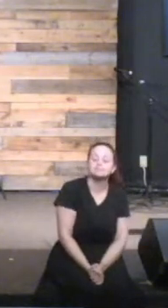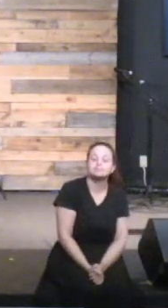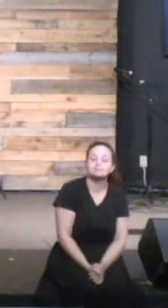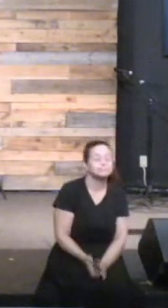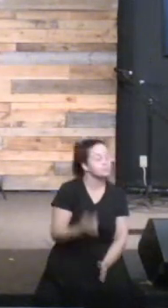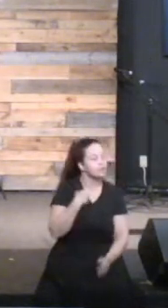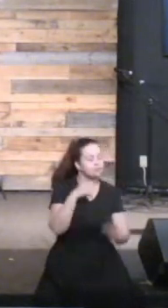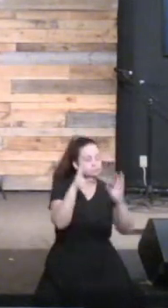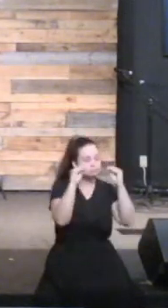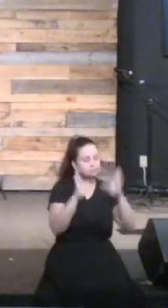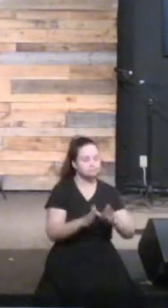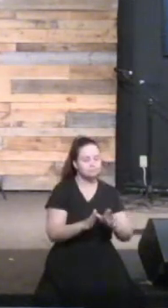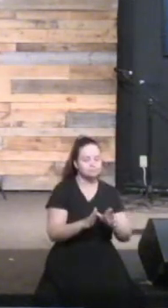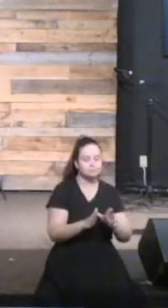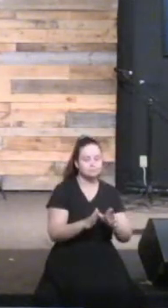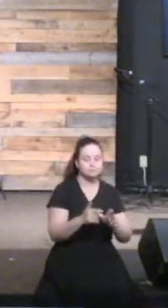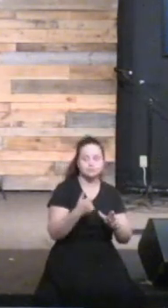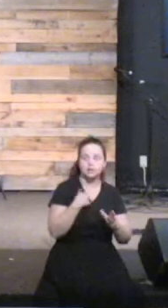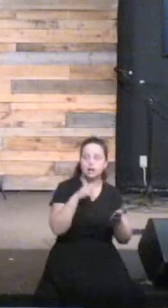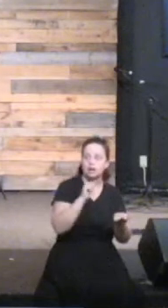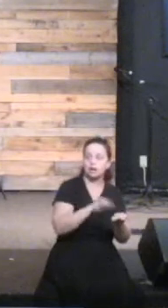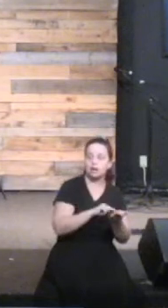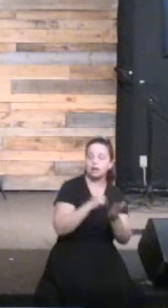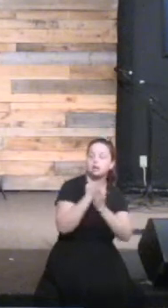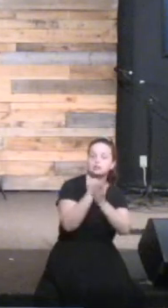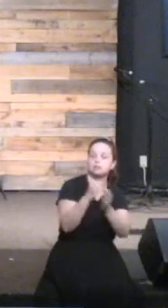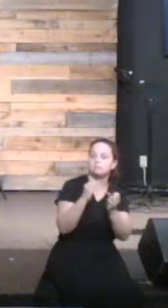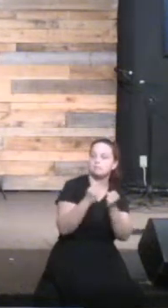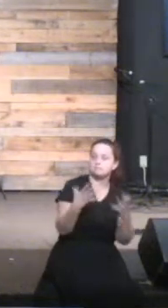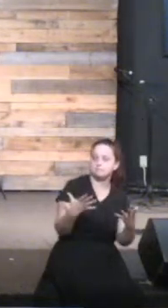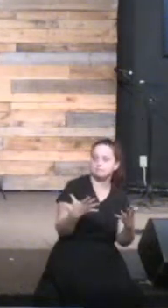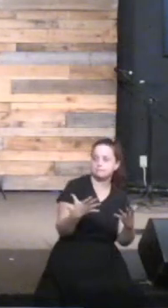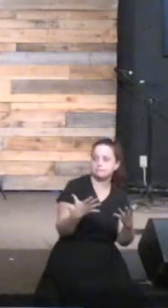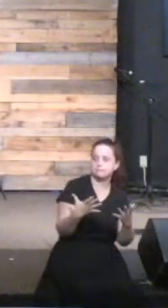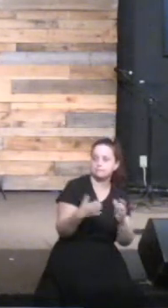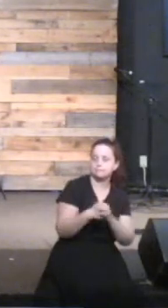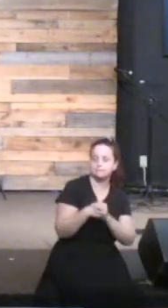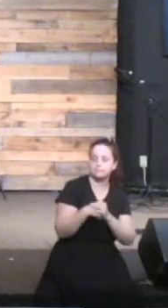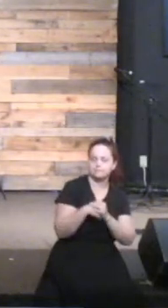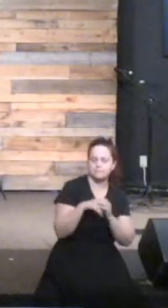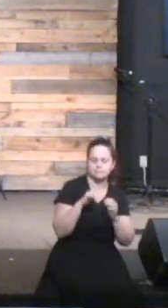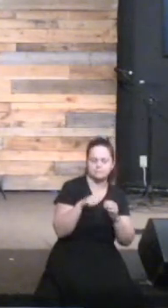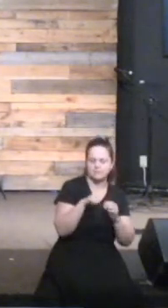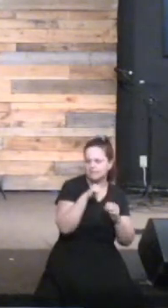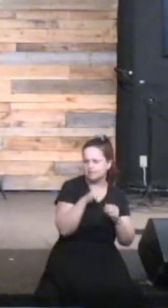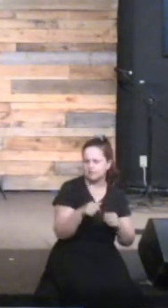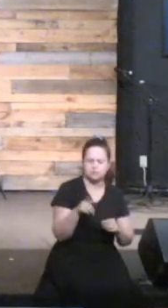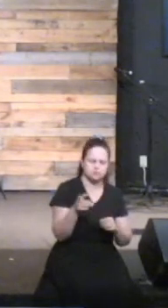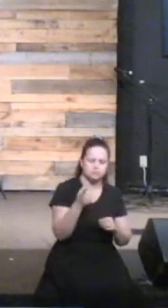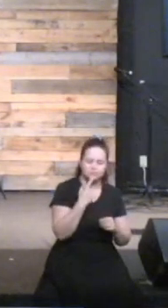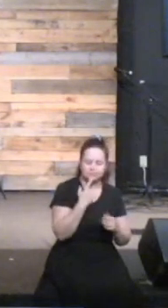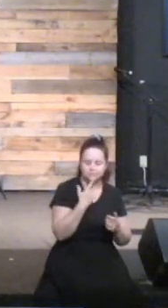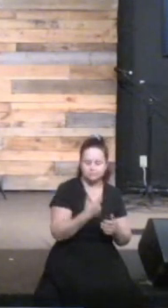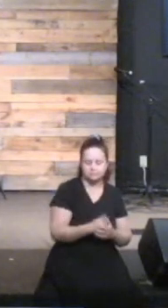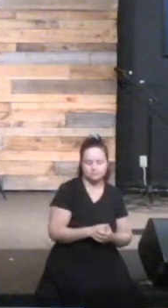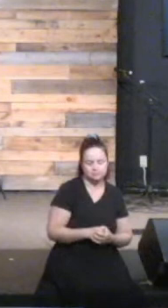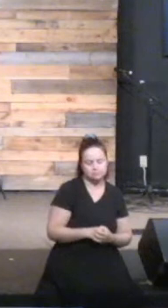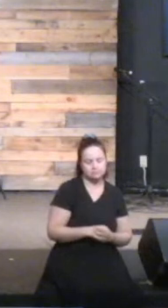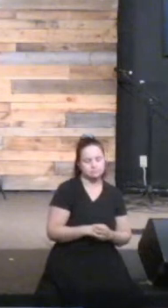I was a teacher I was a nurse that helped many that's not what you would say